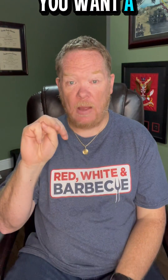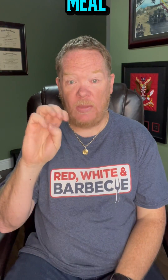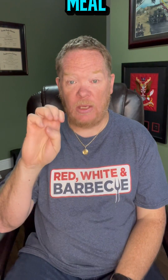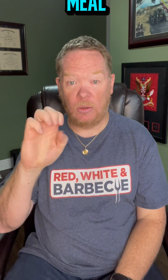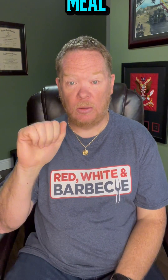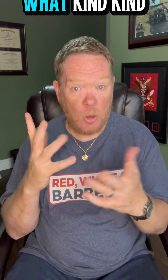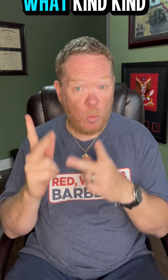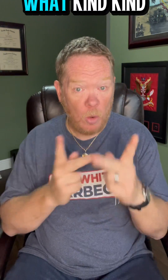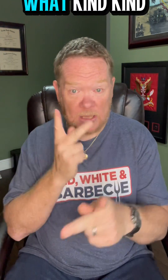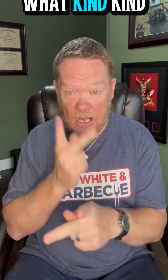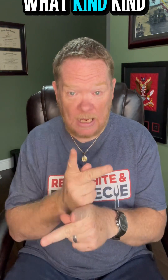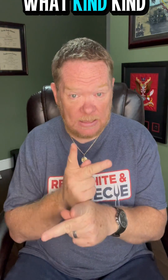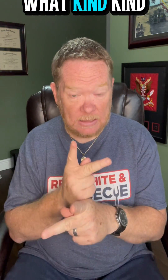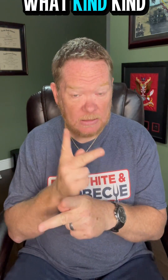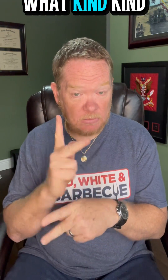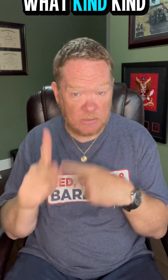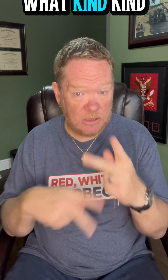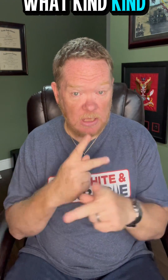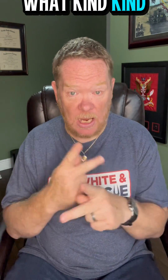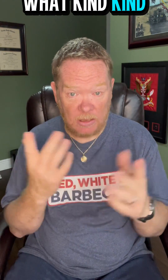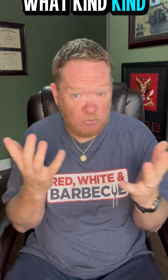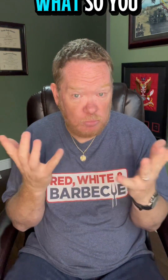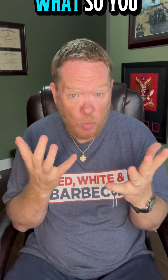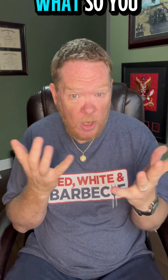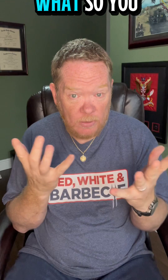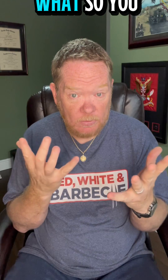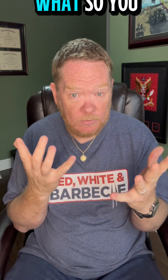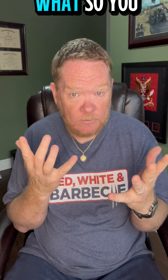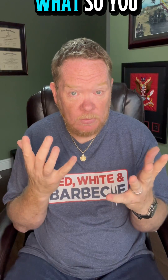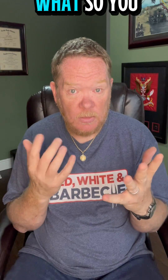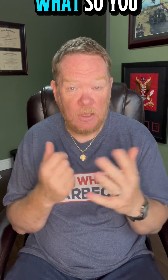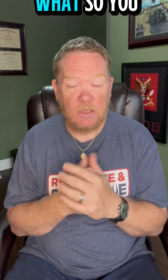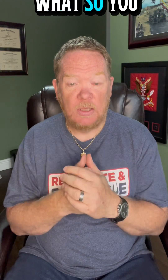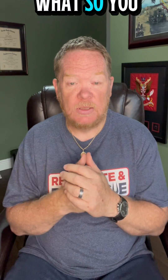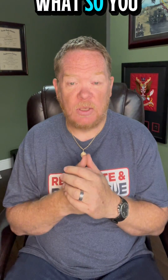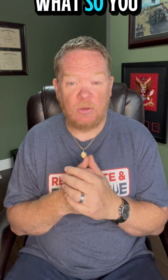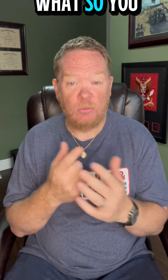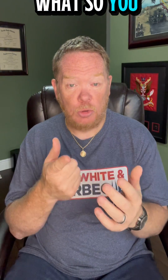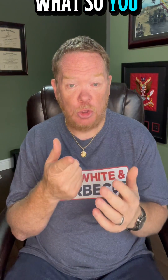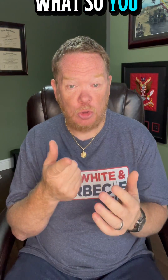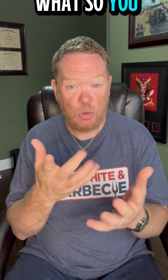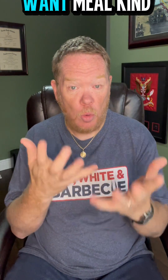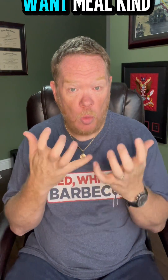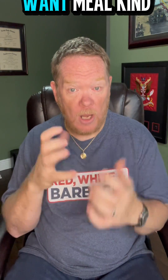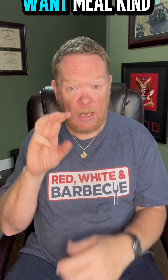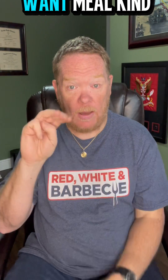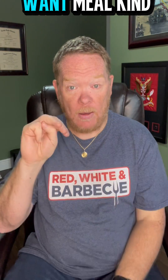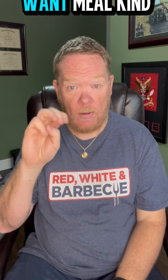meal? What kind? Kind, what? So you want